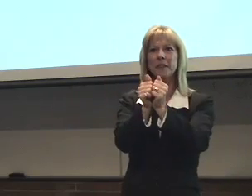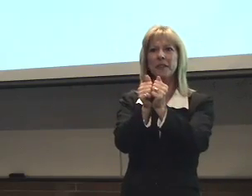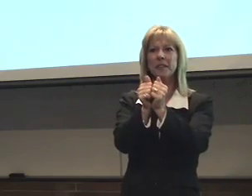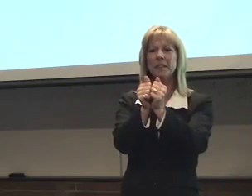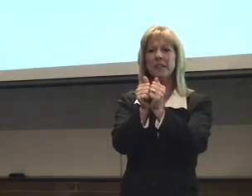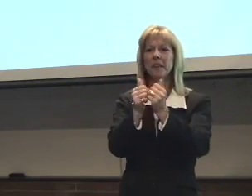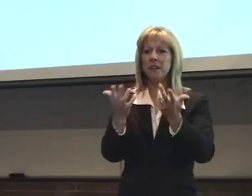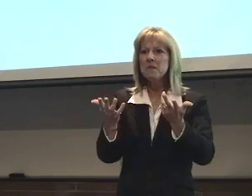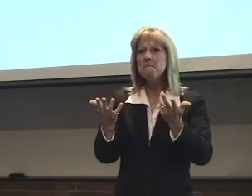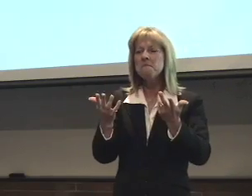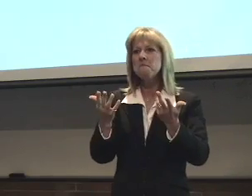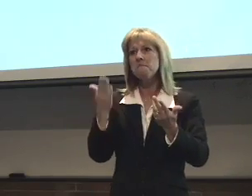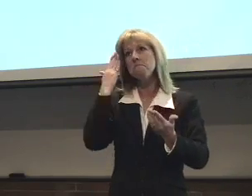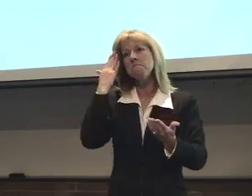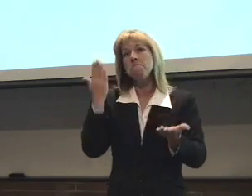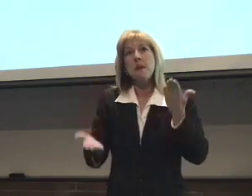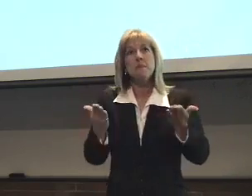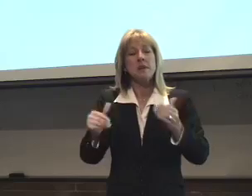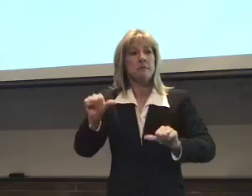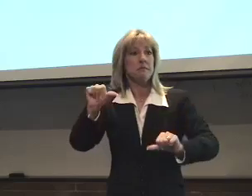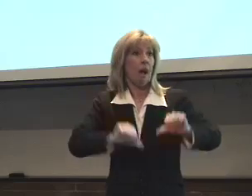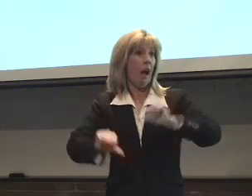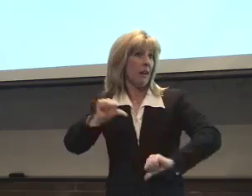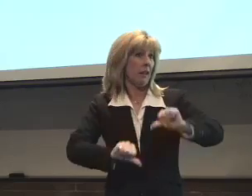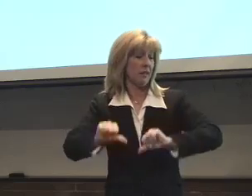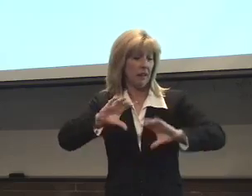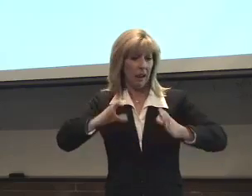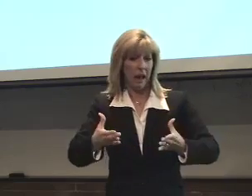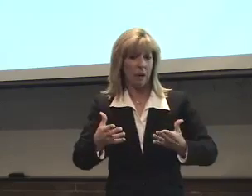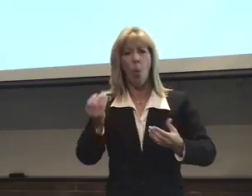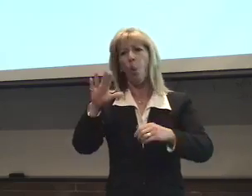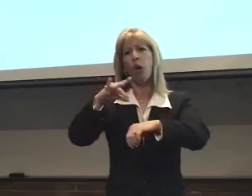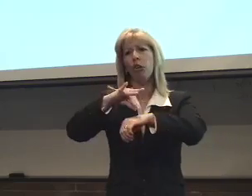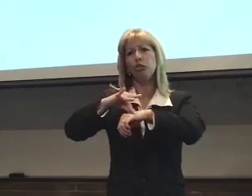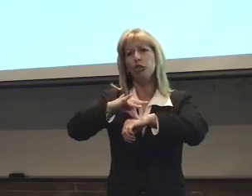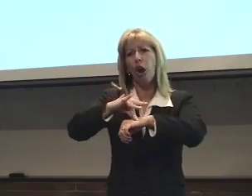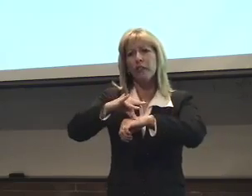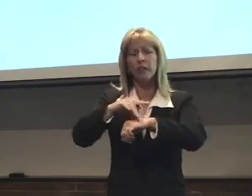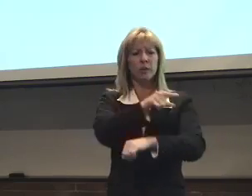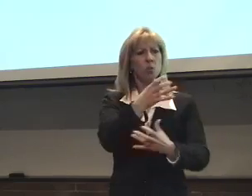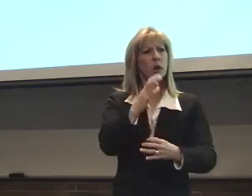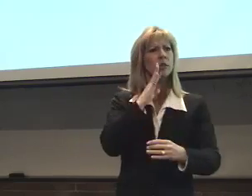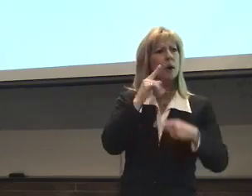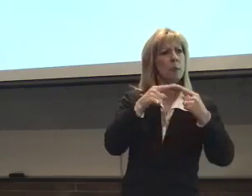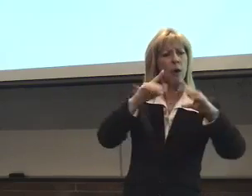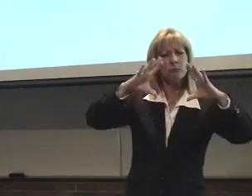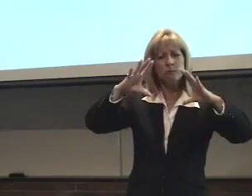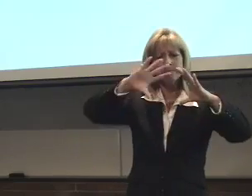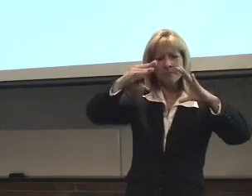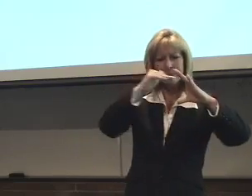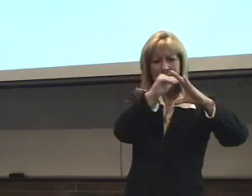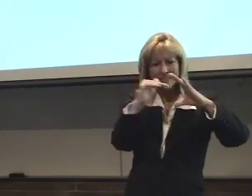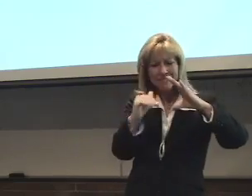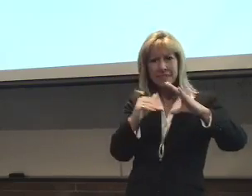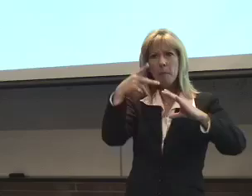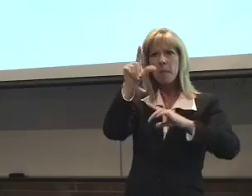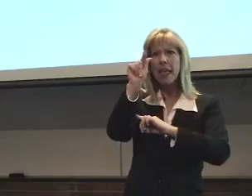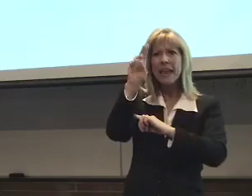class and she wanted to talk about her geography, plate tectonics or something, but she could speak the concept, but she could not